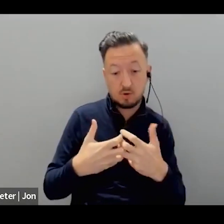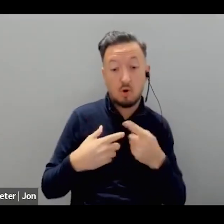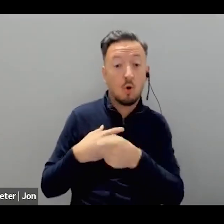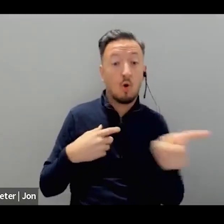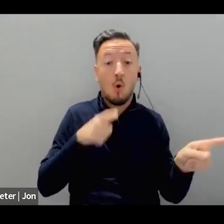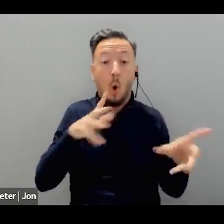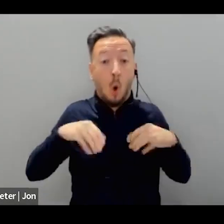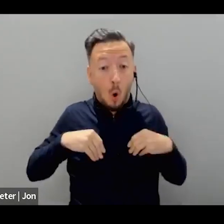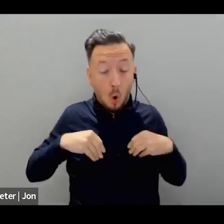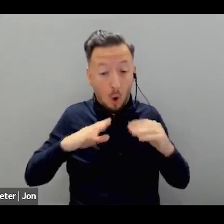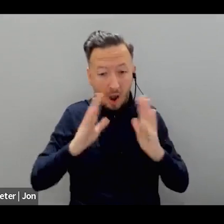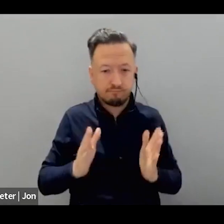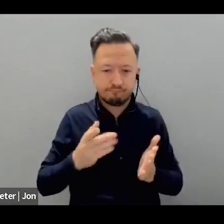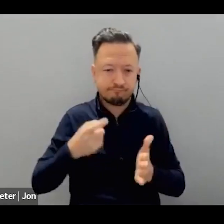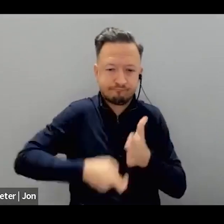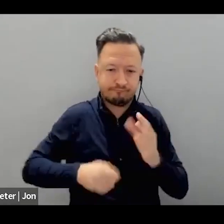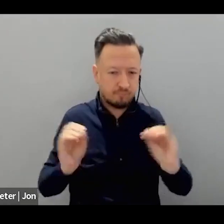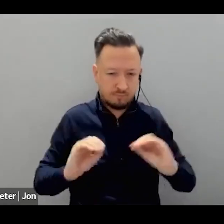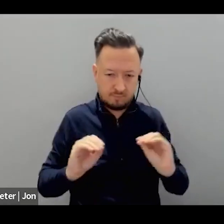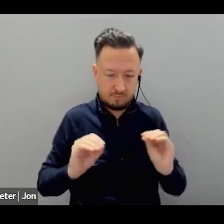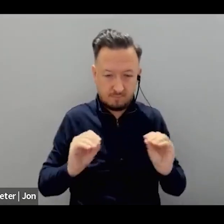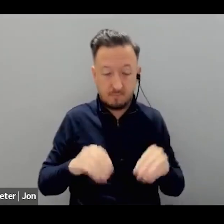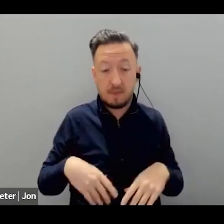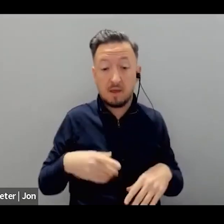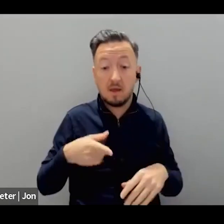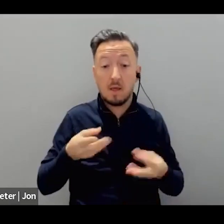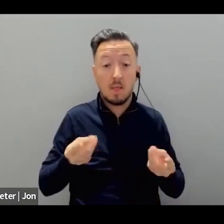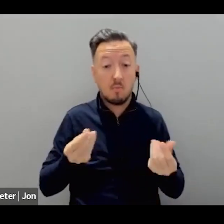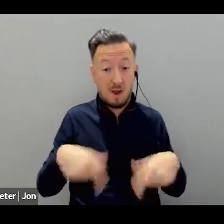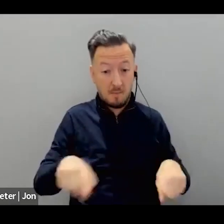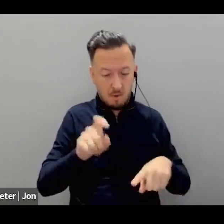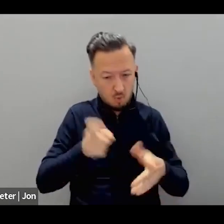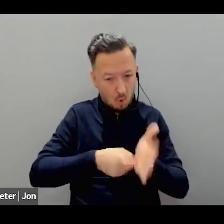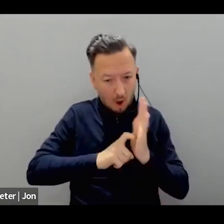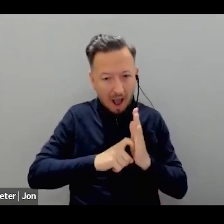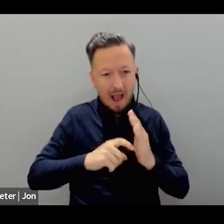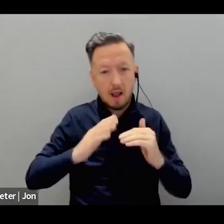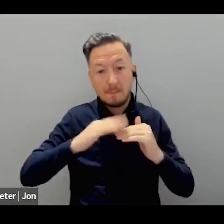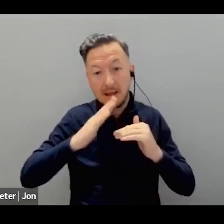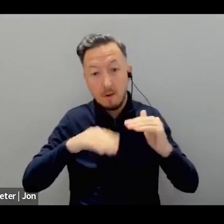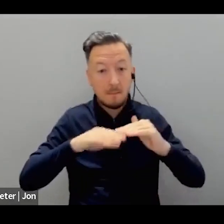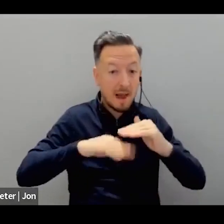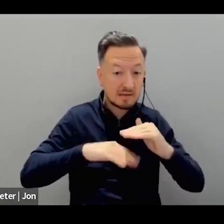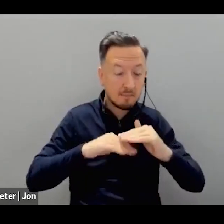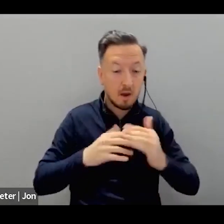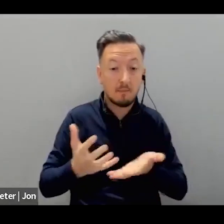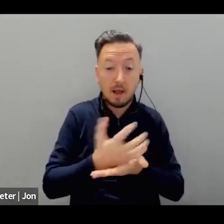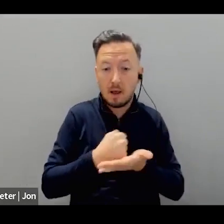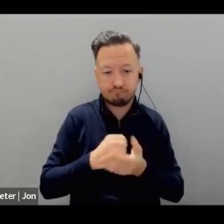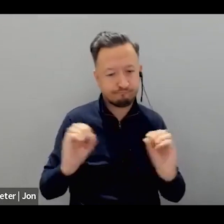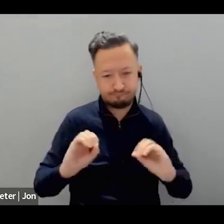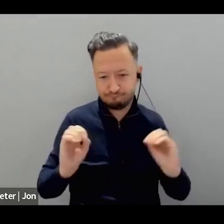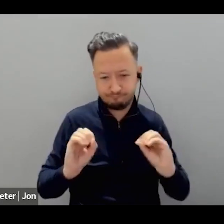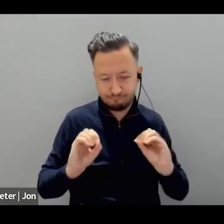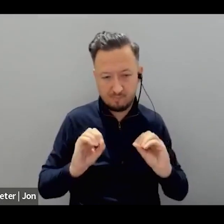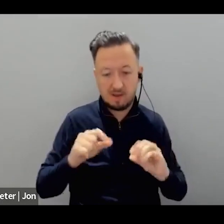homeowner. The property does not have an income requirement, including a minimum or maximum. The program is intended